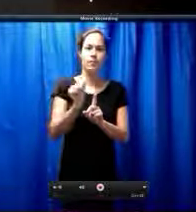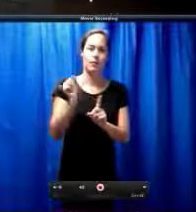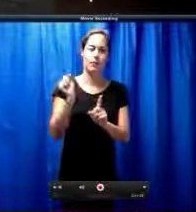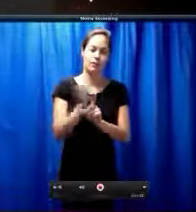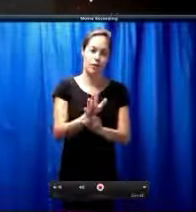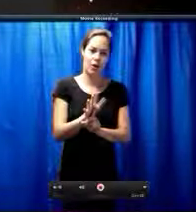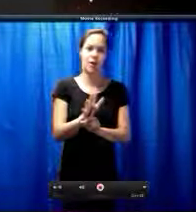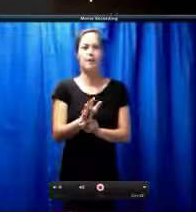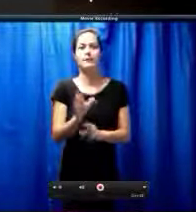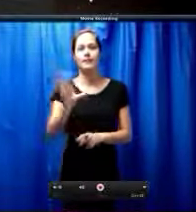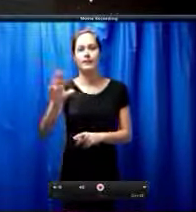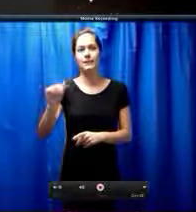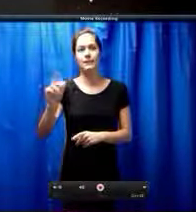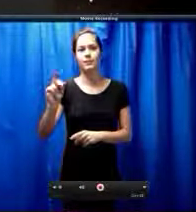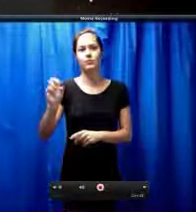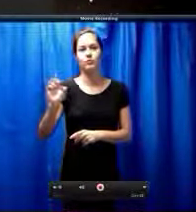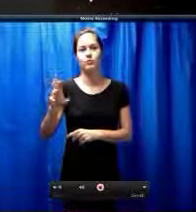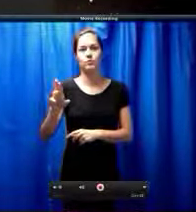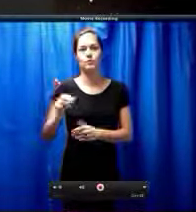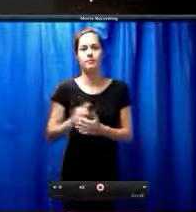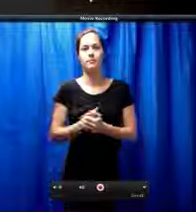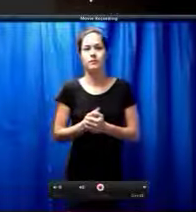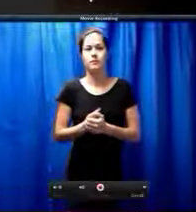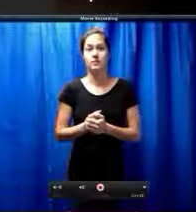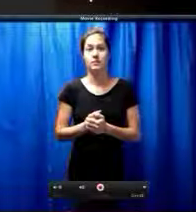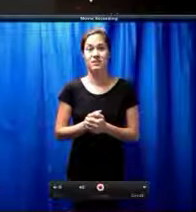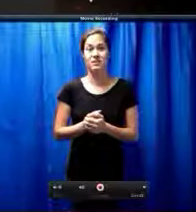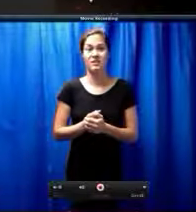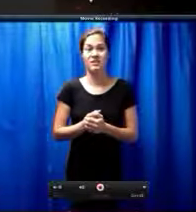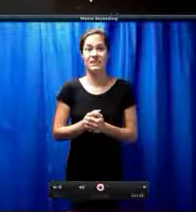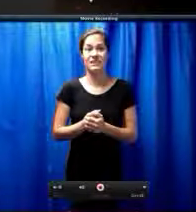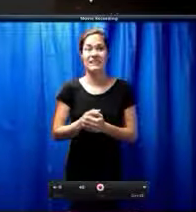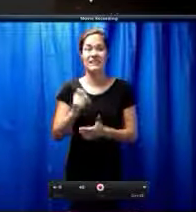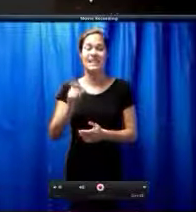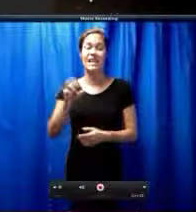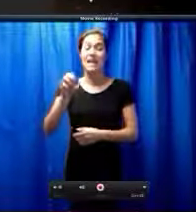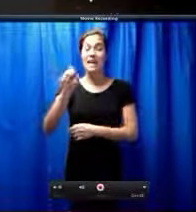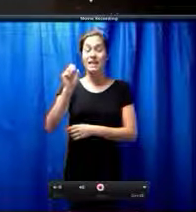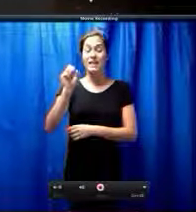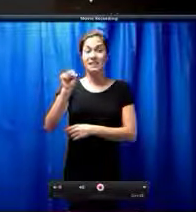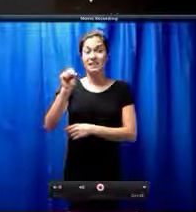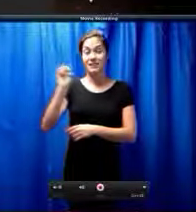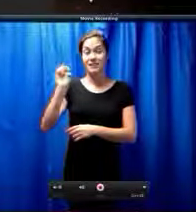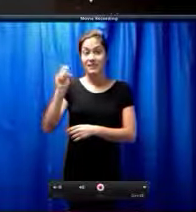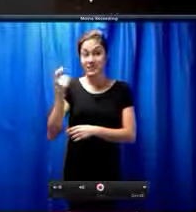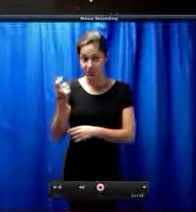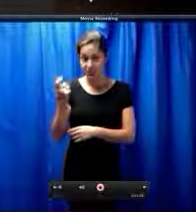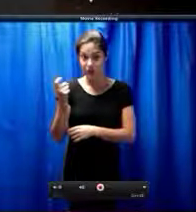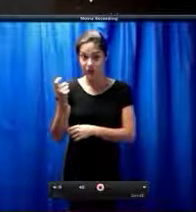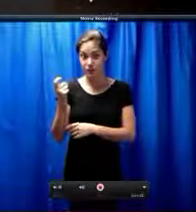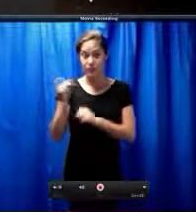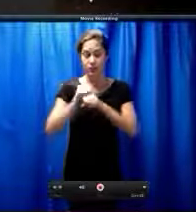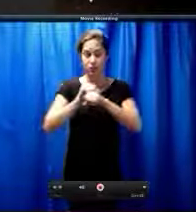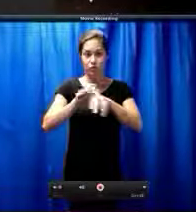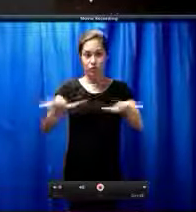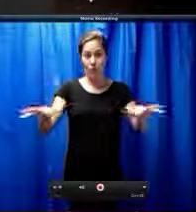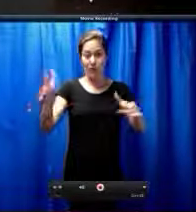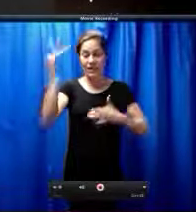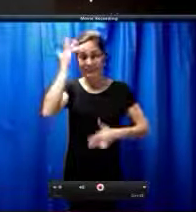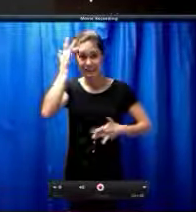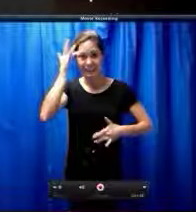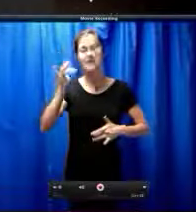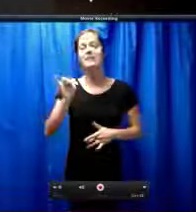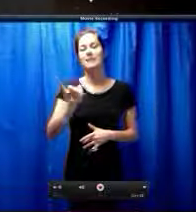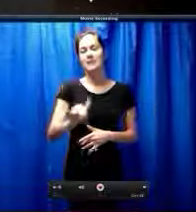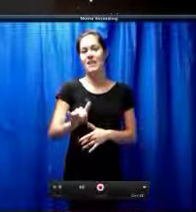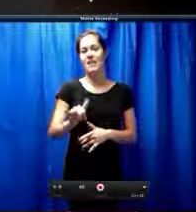factors are sexually transmitted HPV. It is the fastest growing sector or segment of it. It